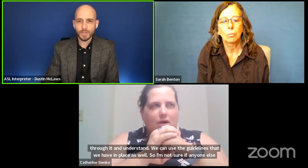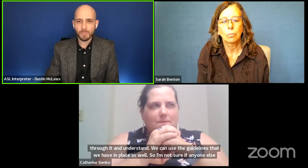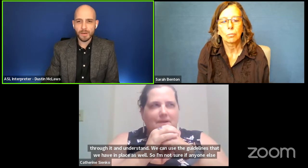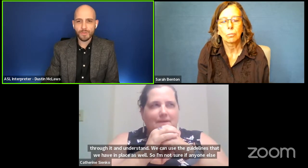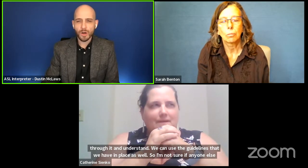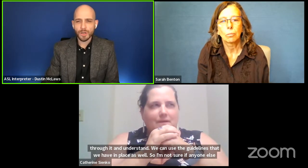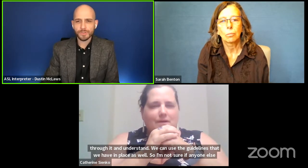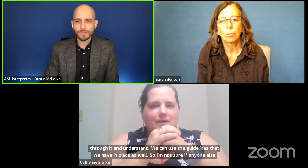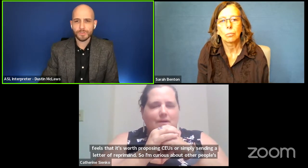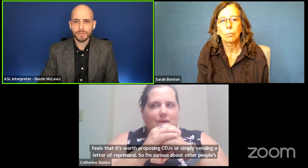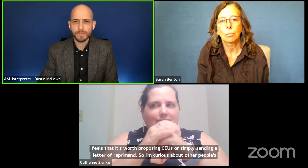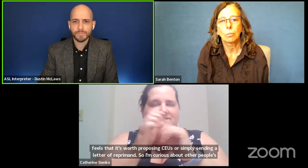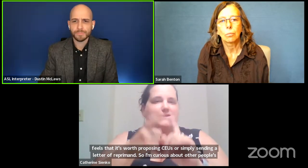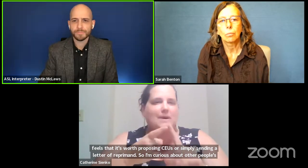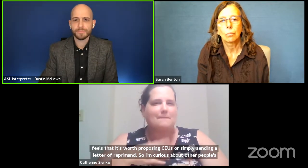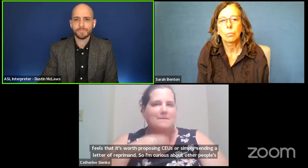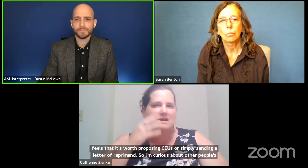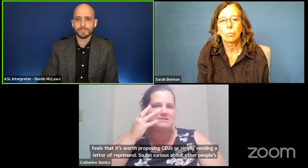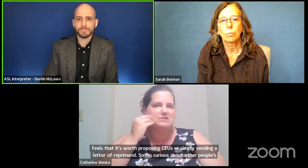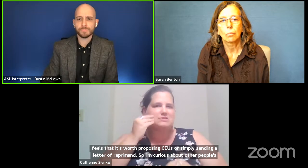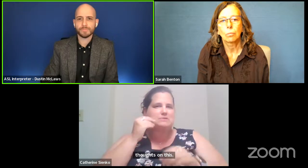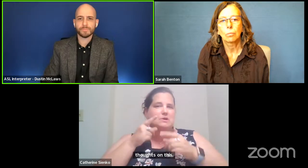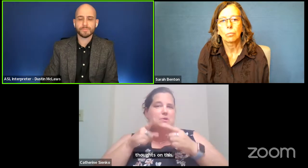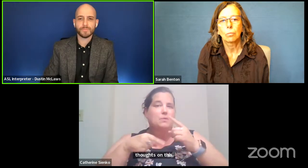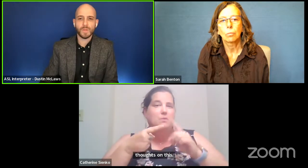I will share my thoughts.